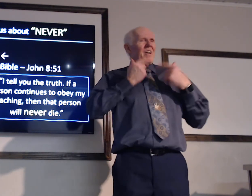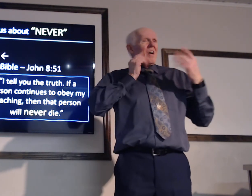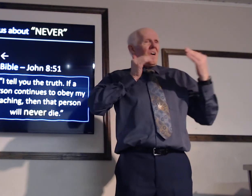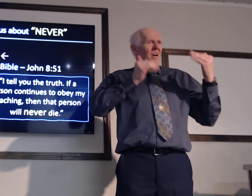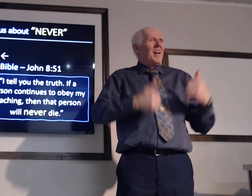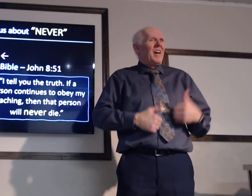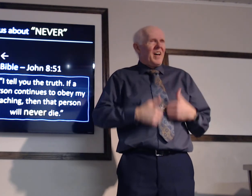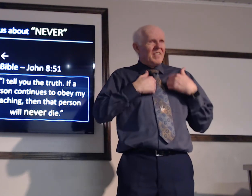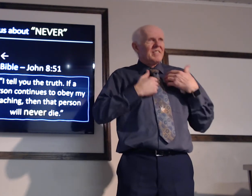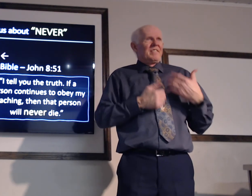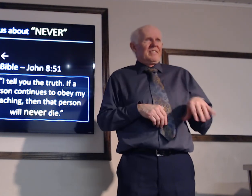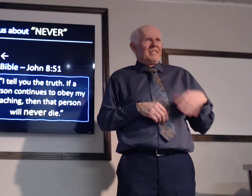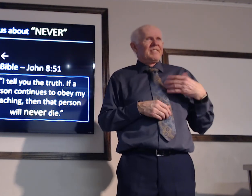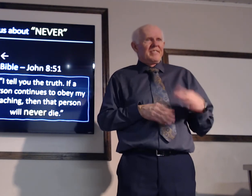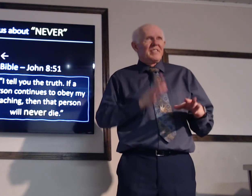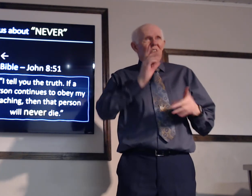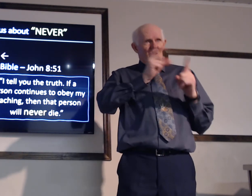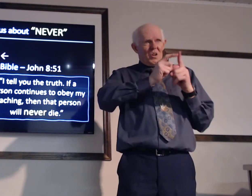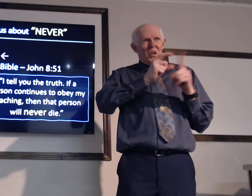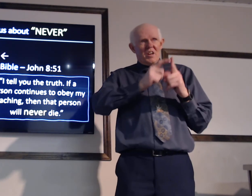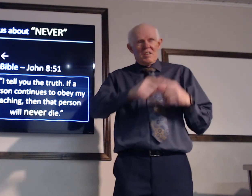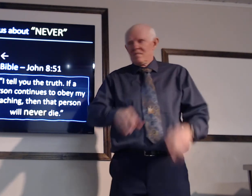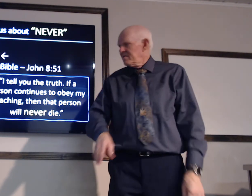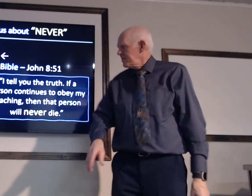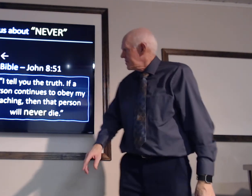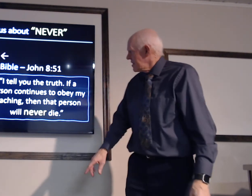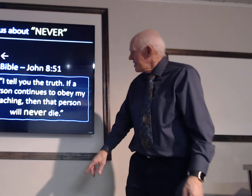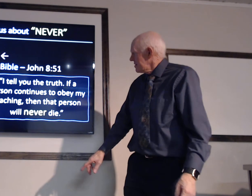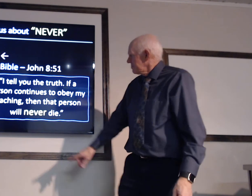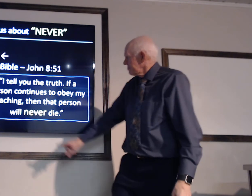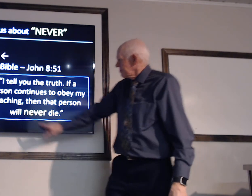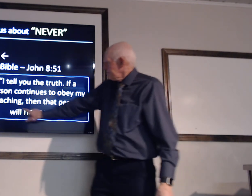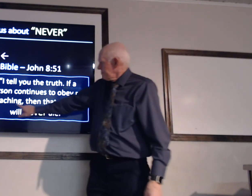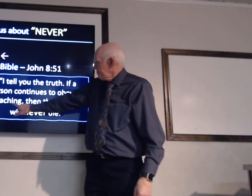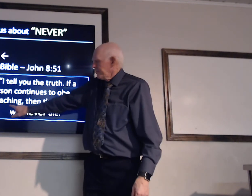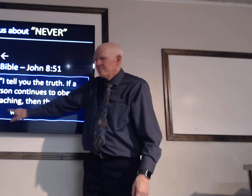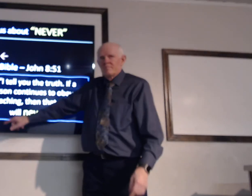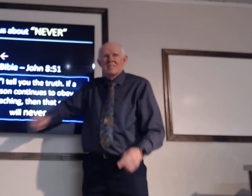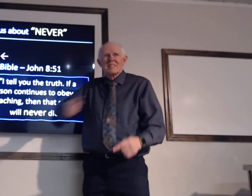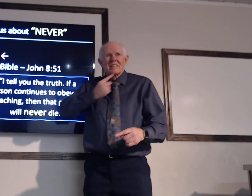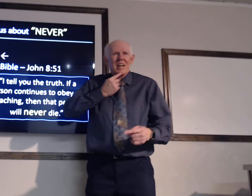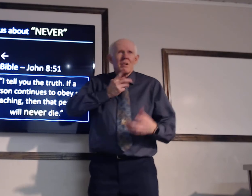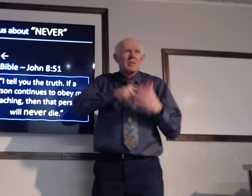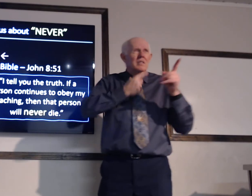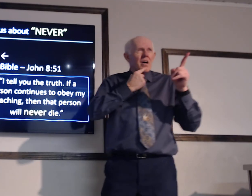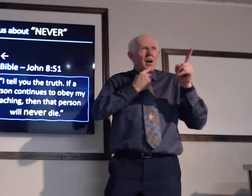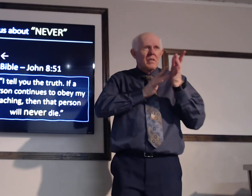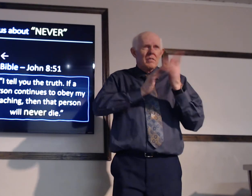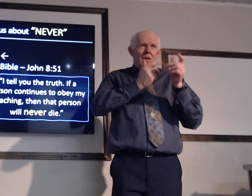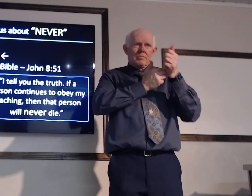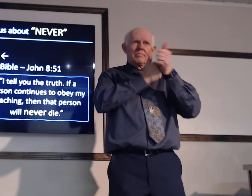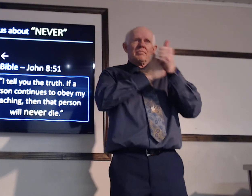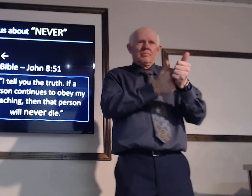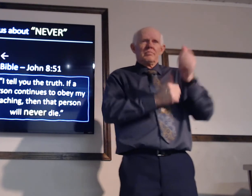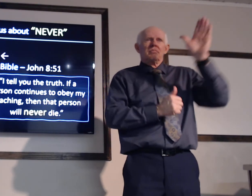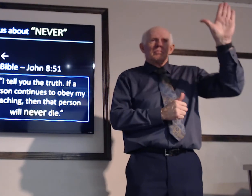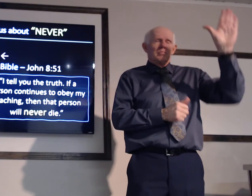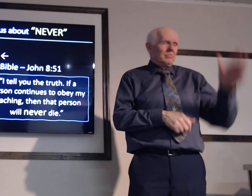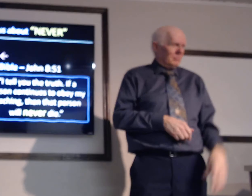Our soul and our body will be separated, but his word, his teaching, we follow